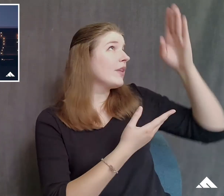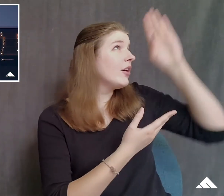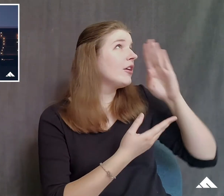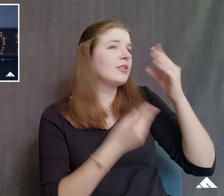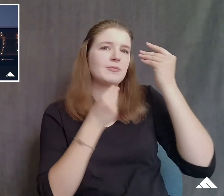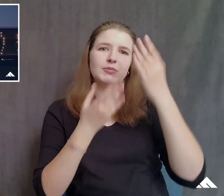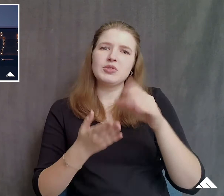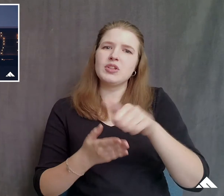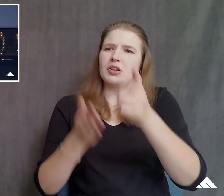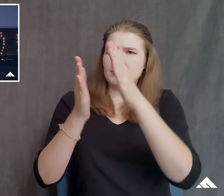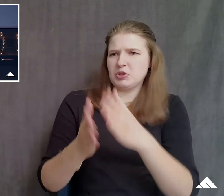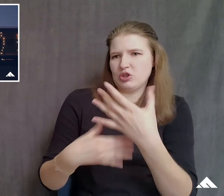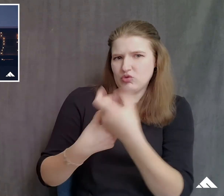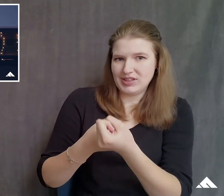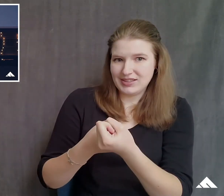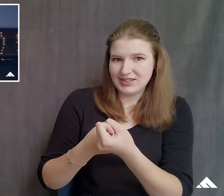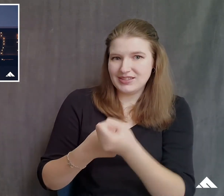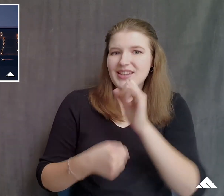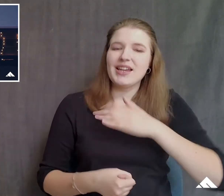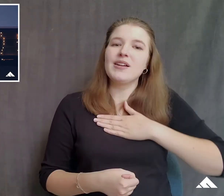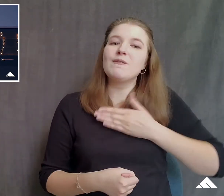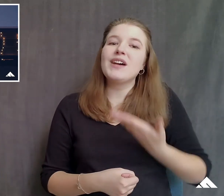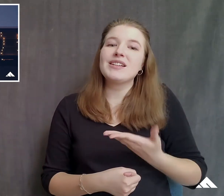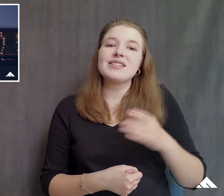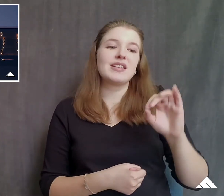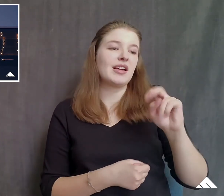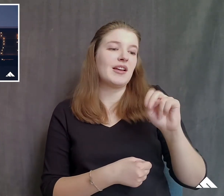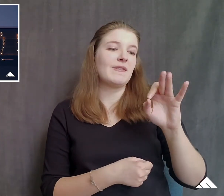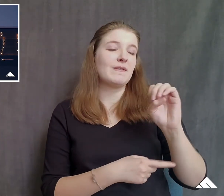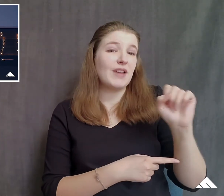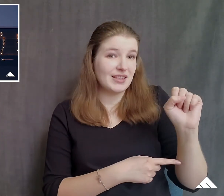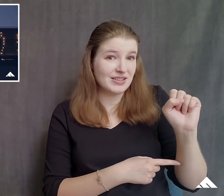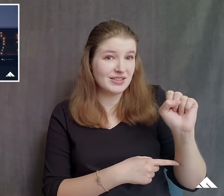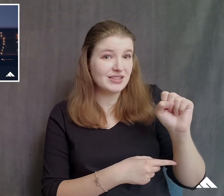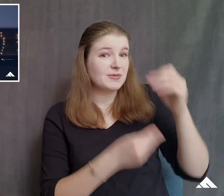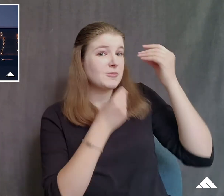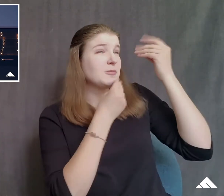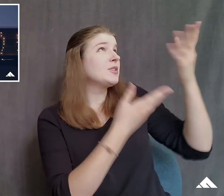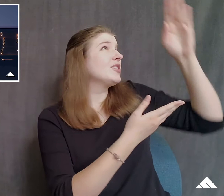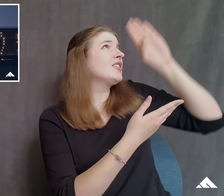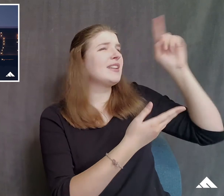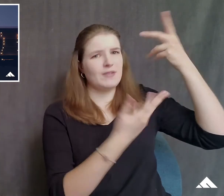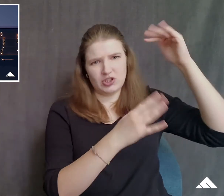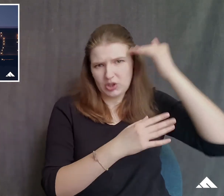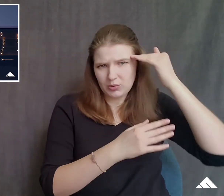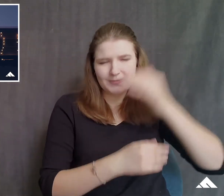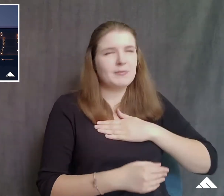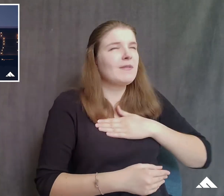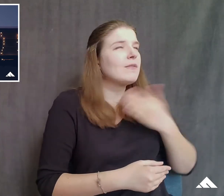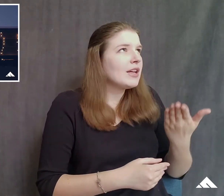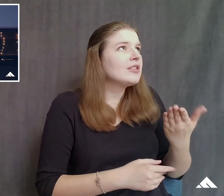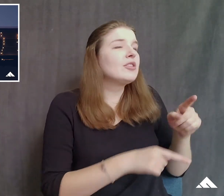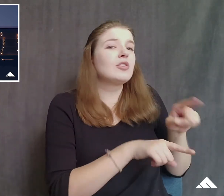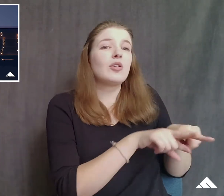you trust. This is the owning and confessing part. And we're speaking to God what he already knows about us, confessing, and we're